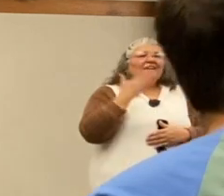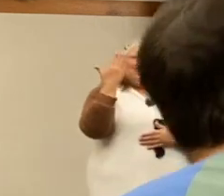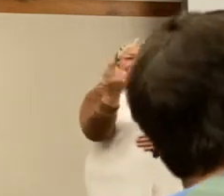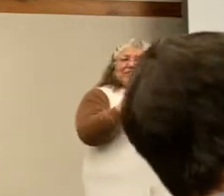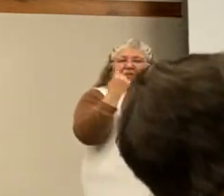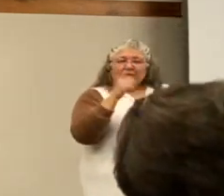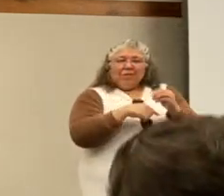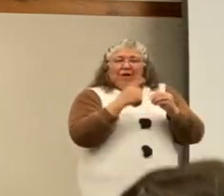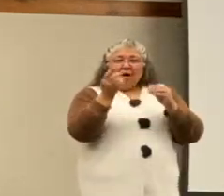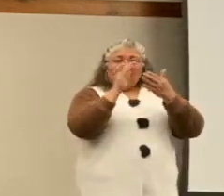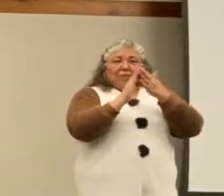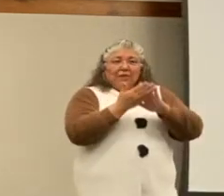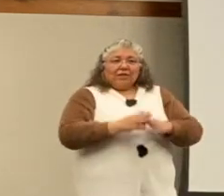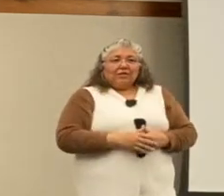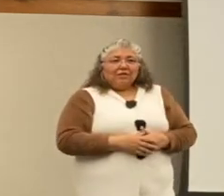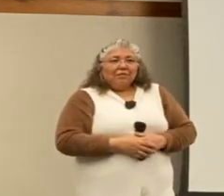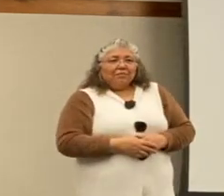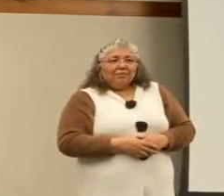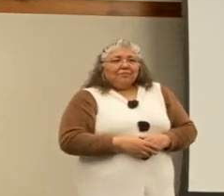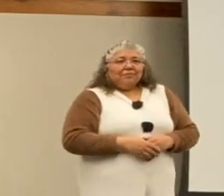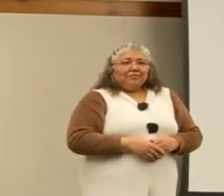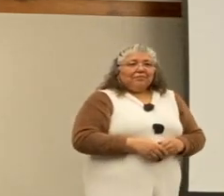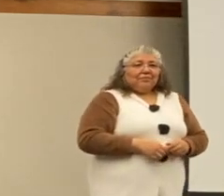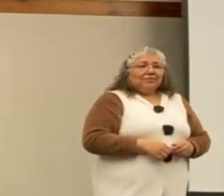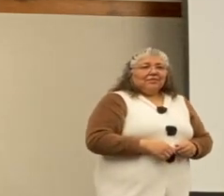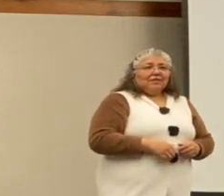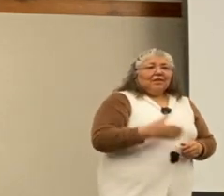something about peace."